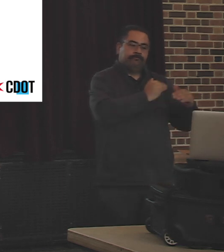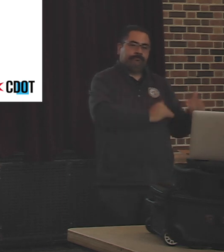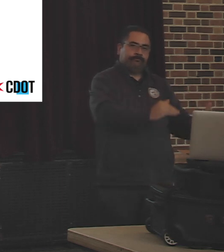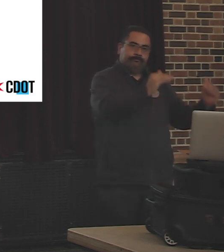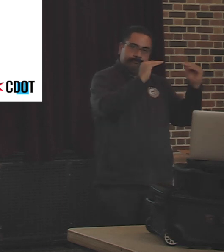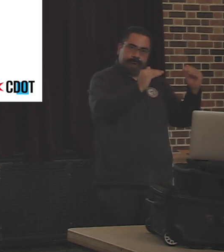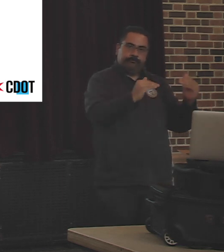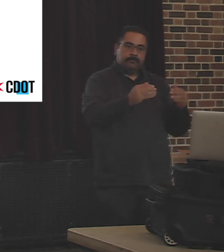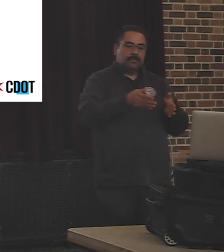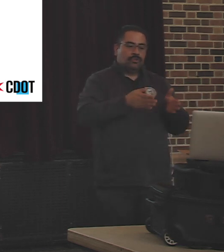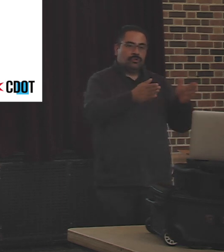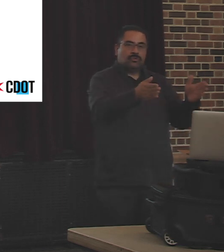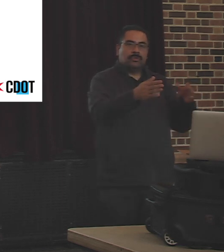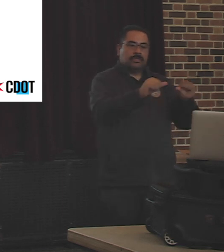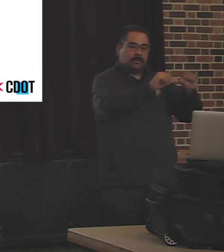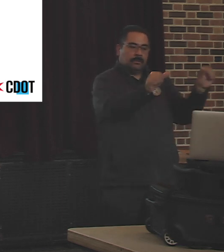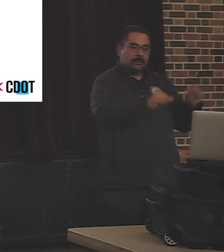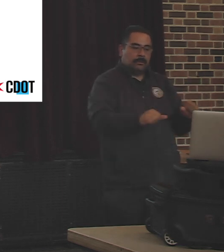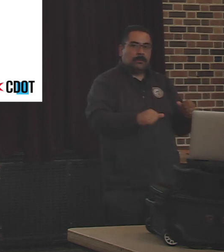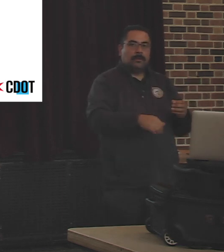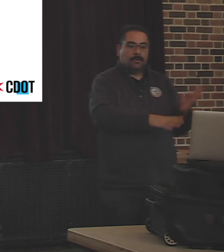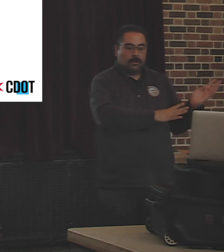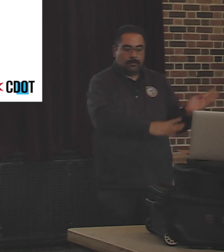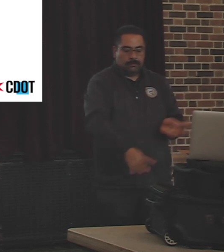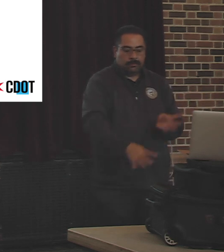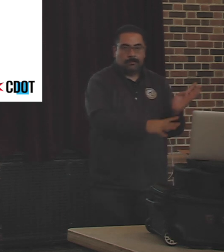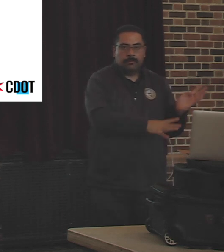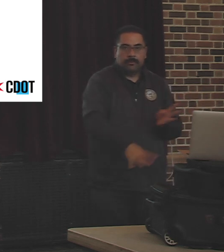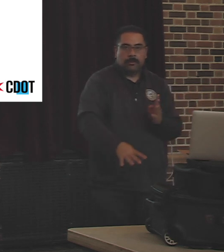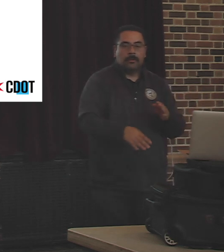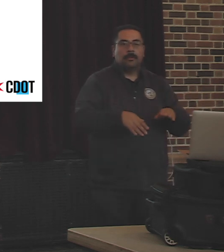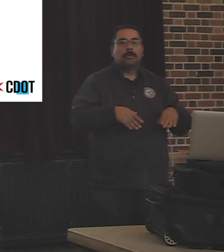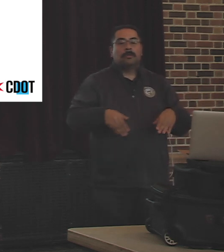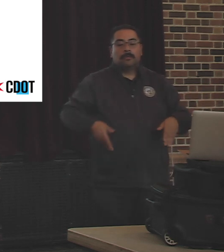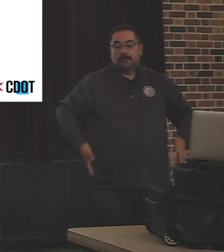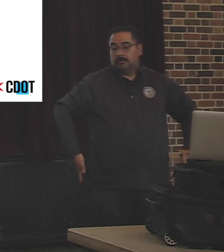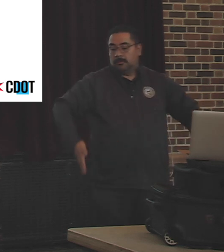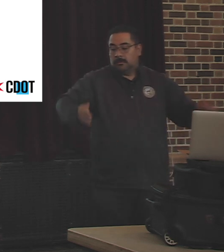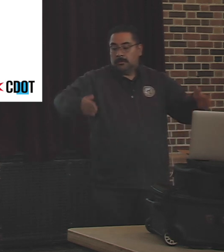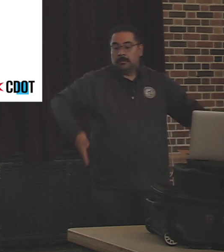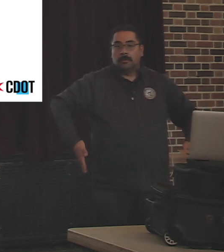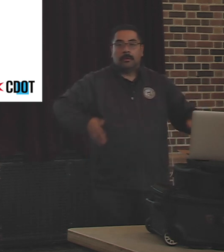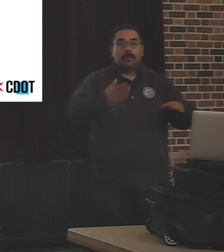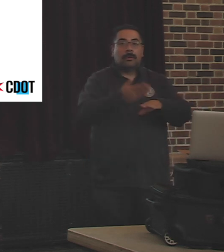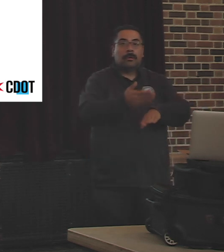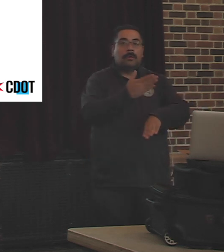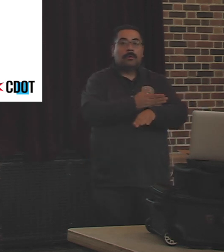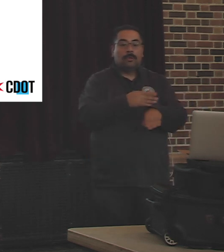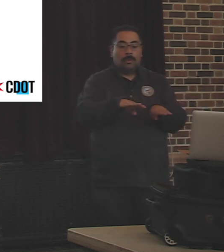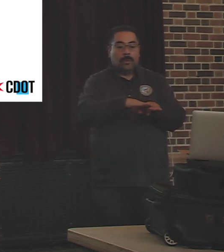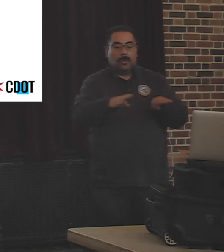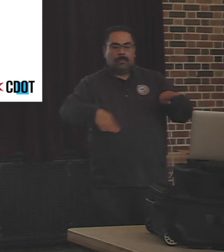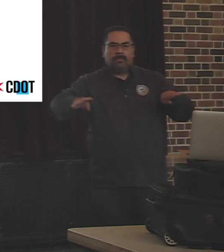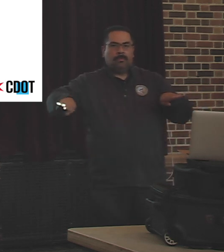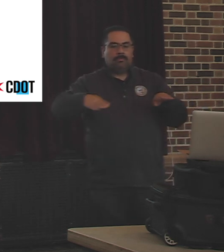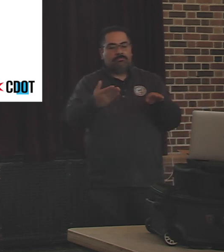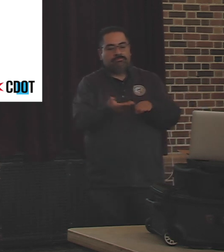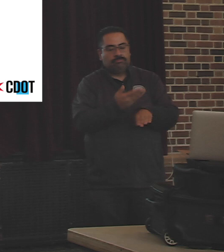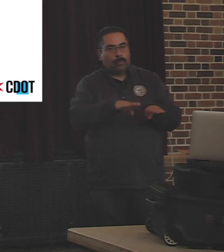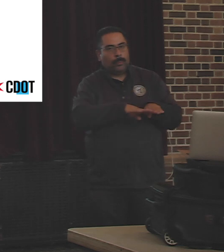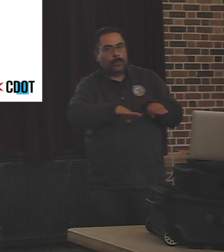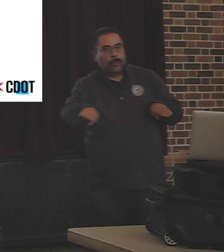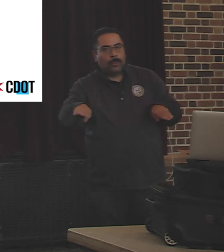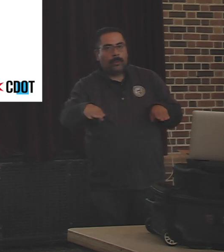as street geometry, drainage improvements, sidewalk improvements, road resurfacing, pavement markings,